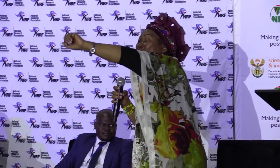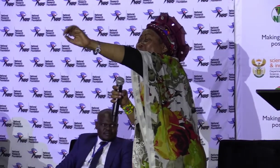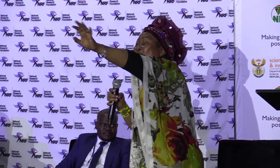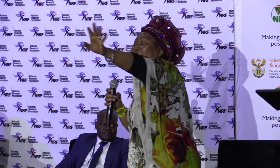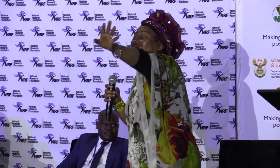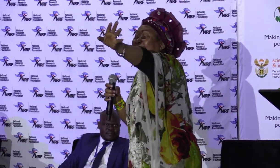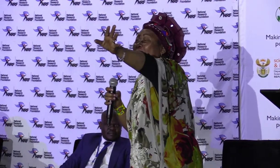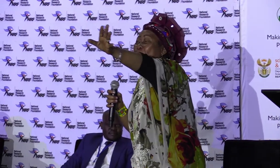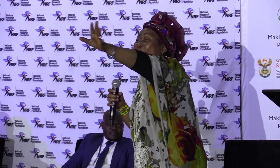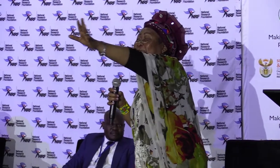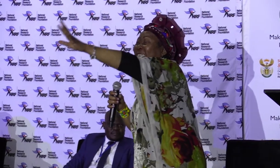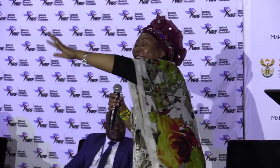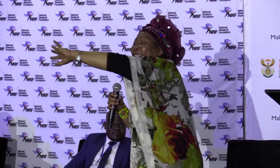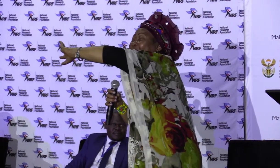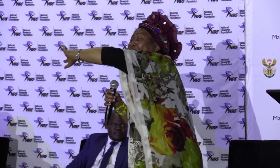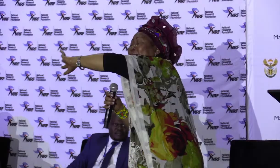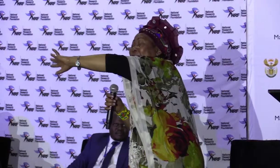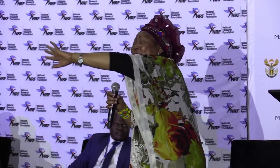unesiphiwo